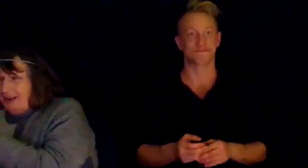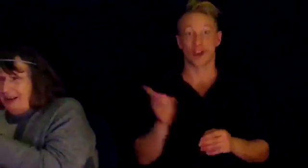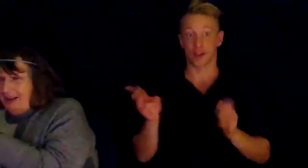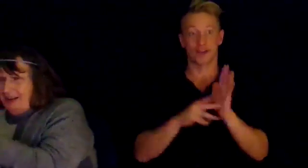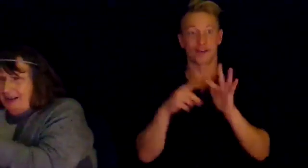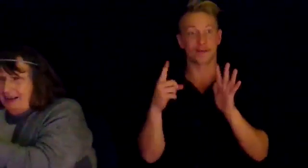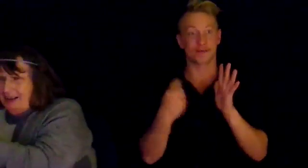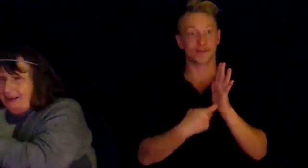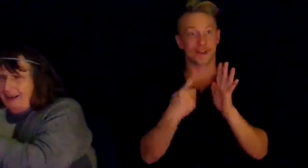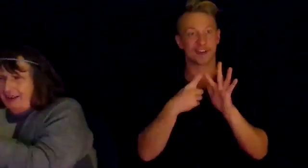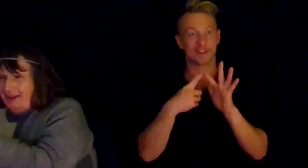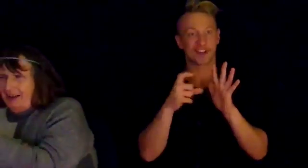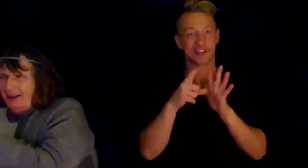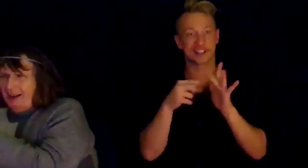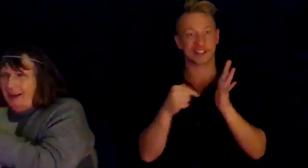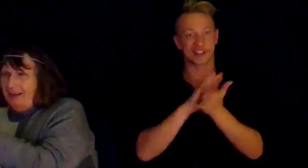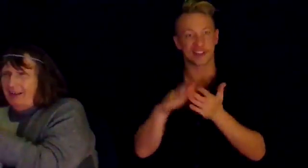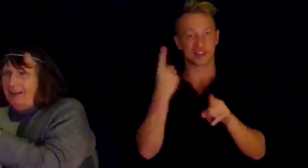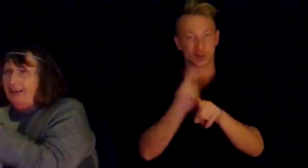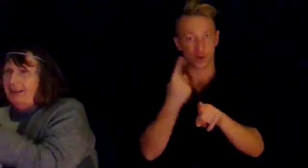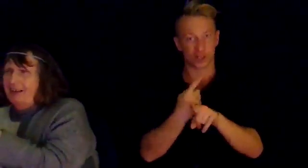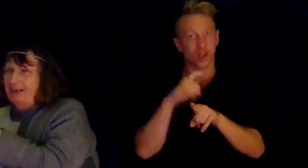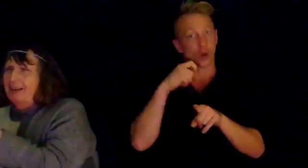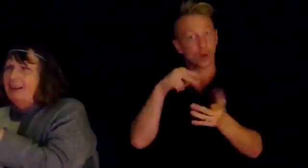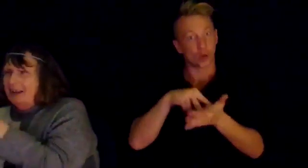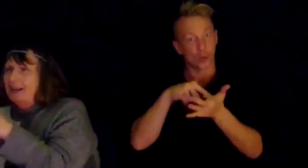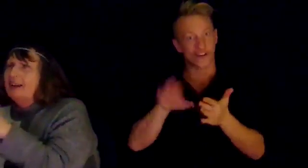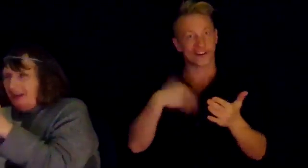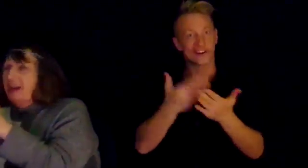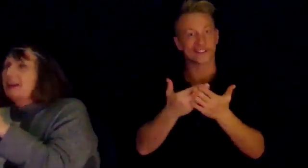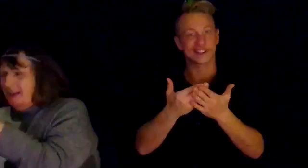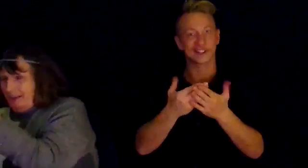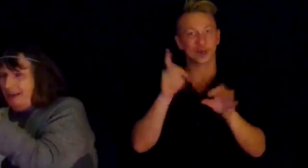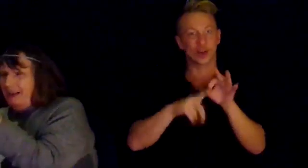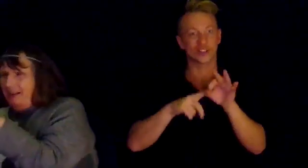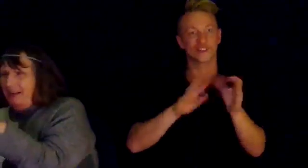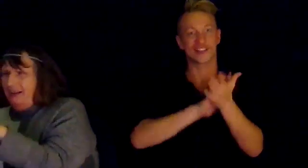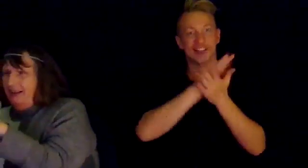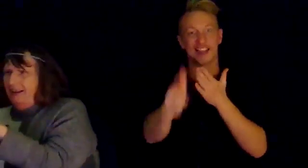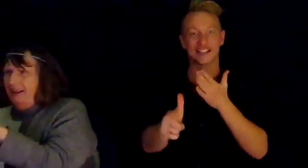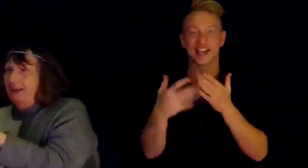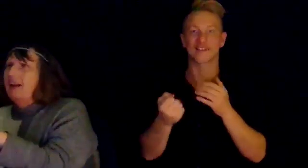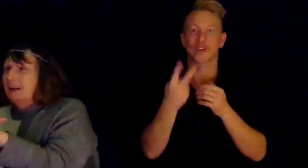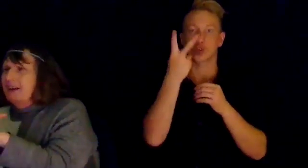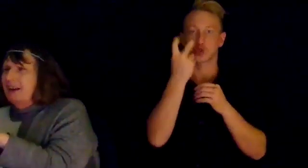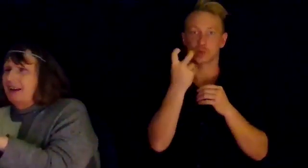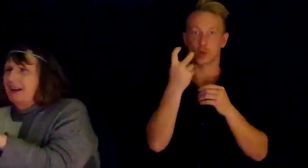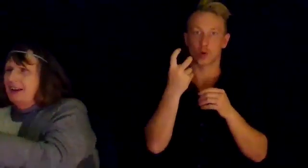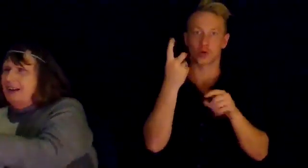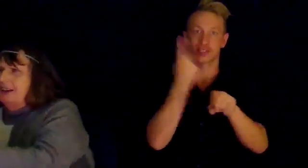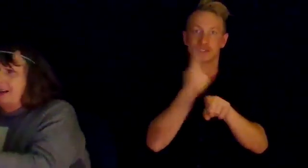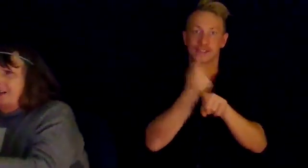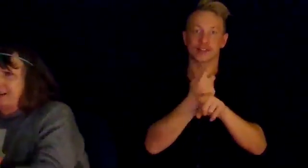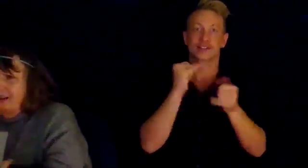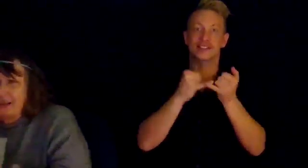Meredith. So it's Meredith speaking. We are going to wait for questions later. We've just got 2 more speakers. Okay.